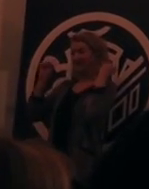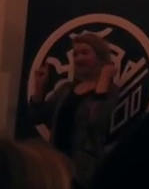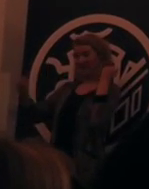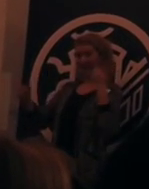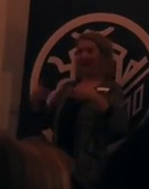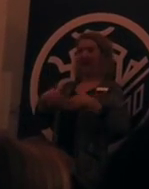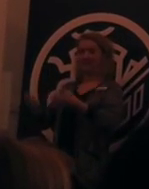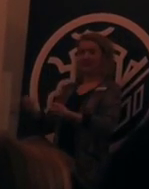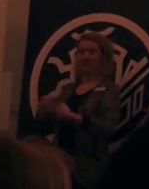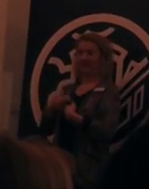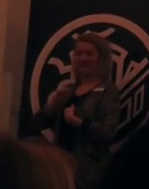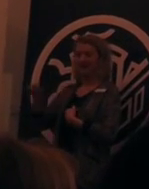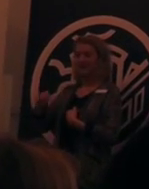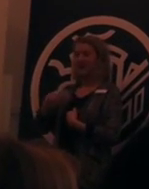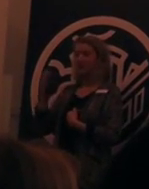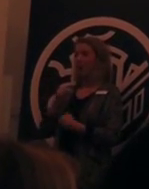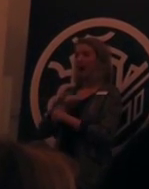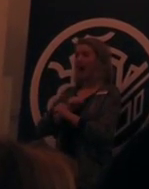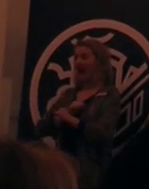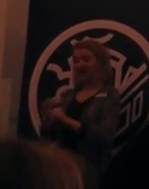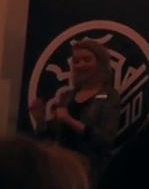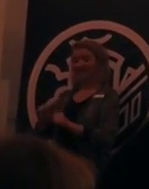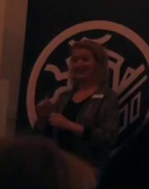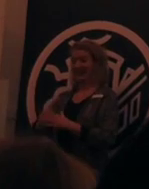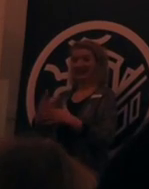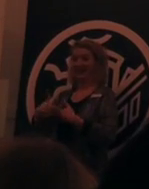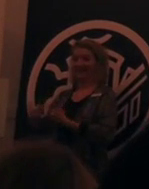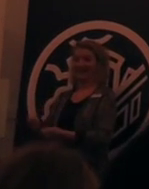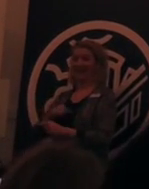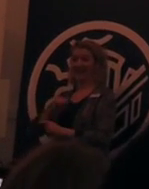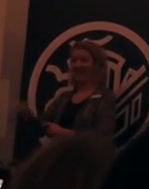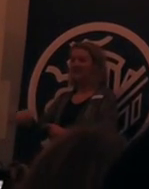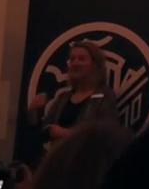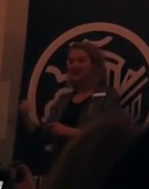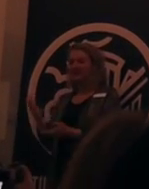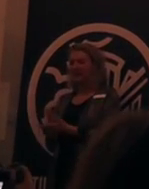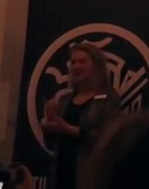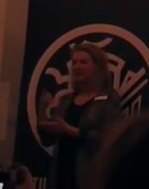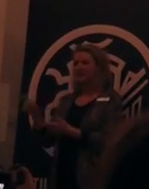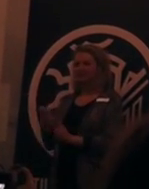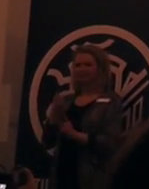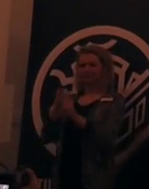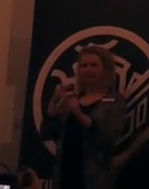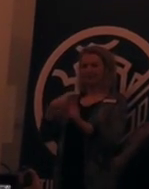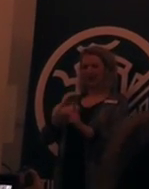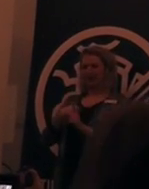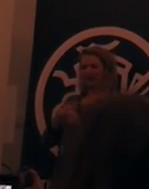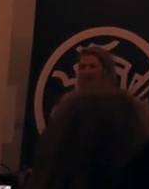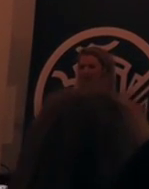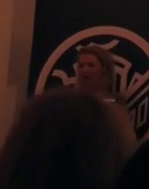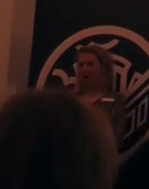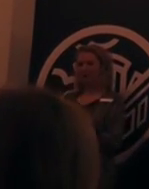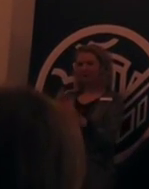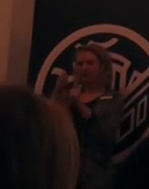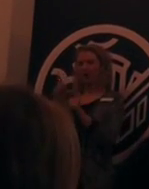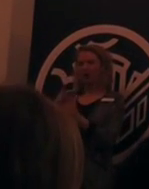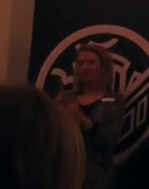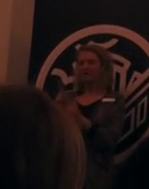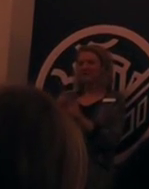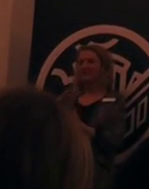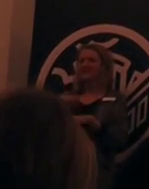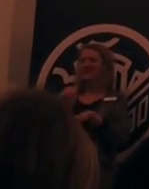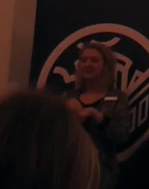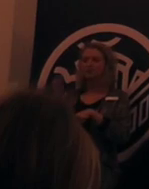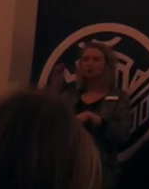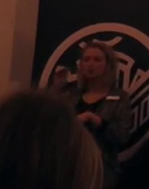there, and I actually thought I would never be invited again because they targeted me and they targeted the Swedish foreign minister, and she had